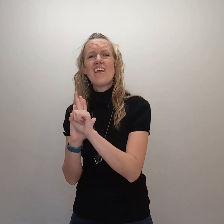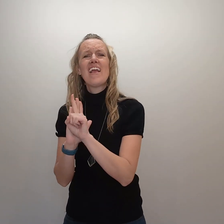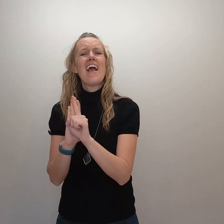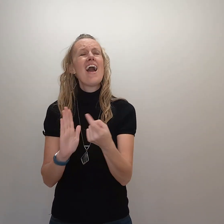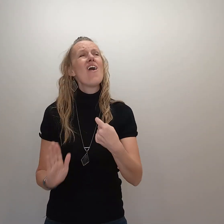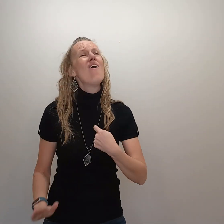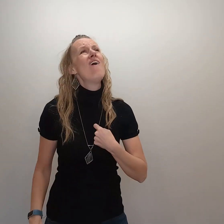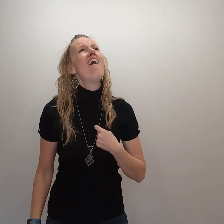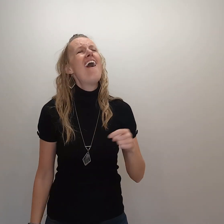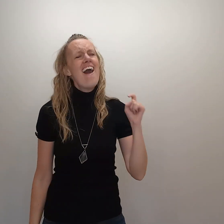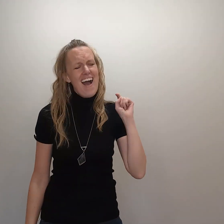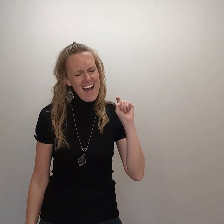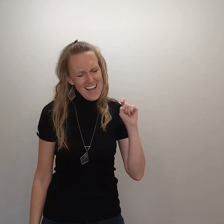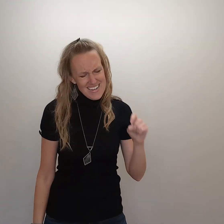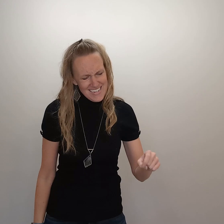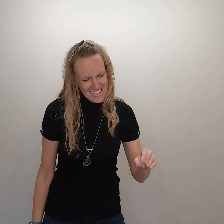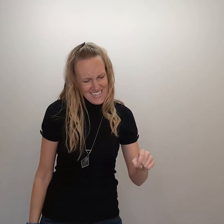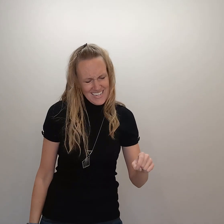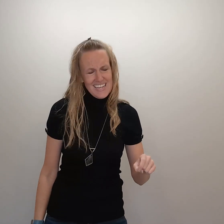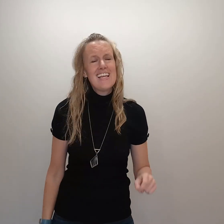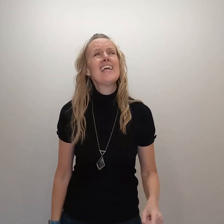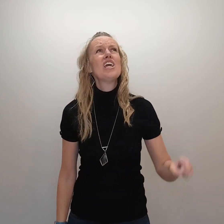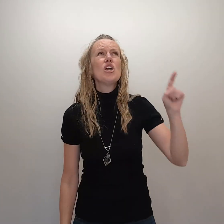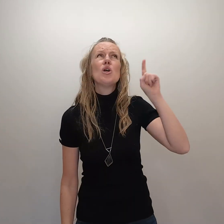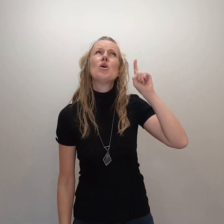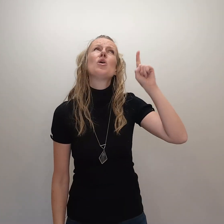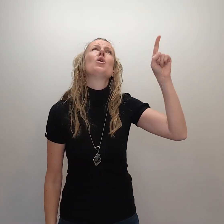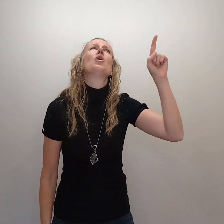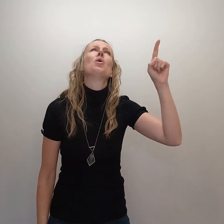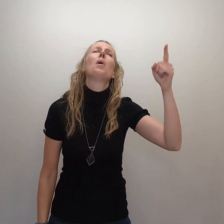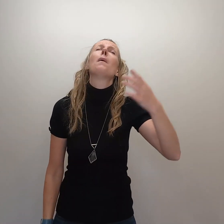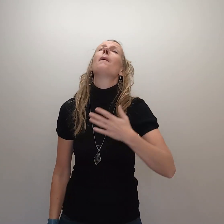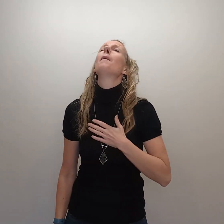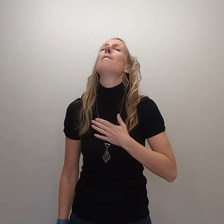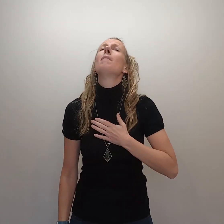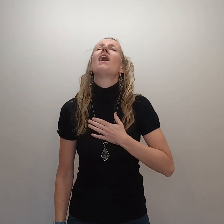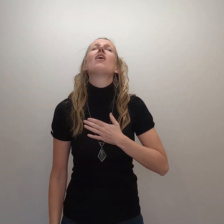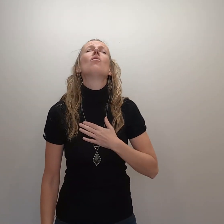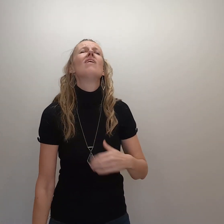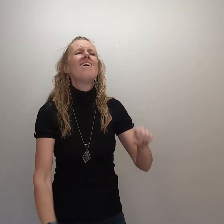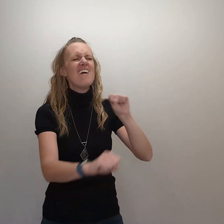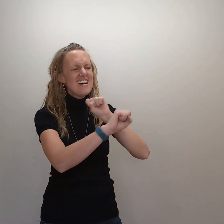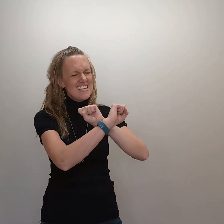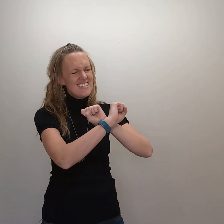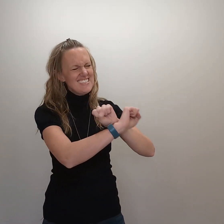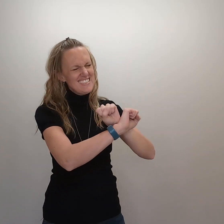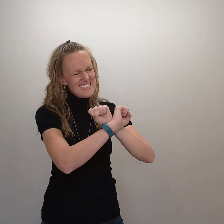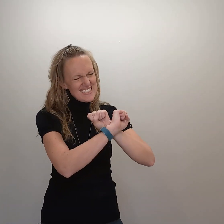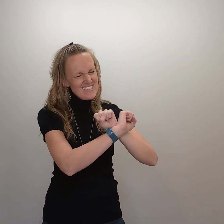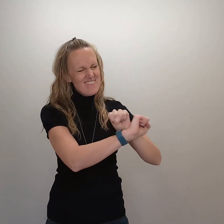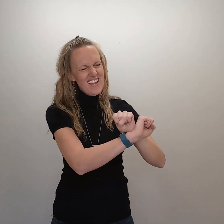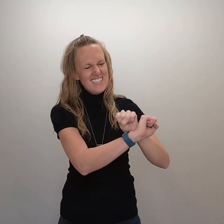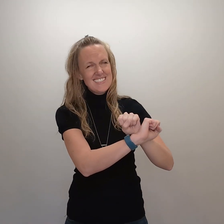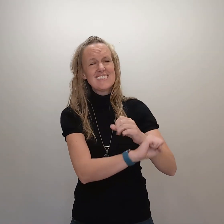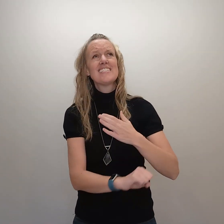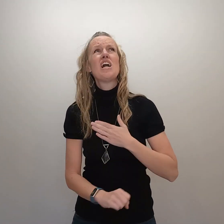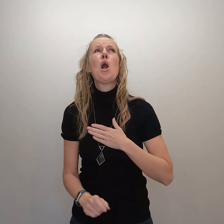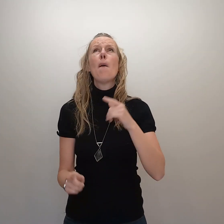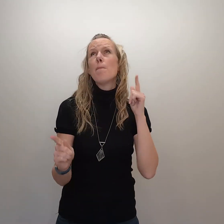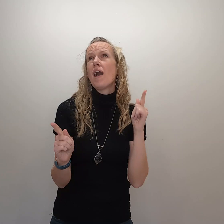Every hour I need you. My one defense,